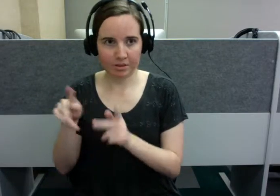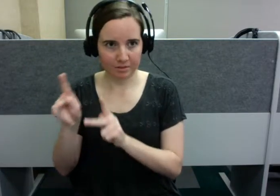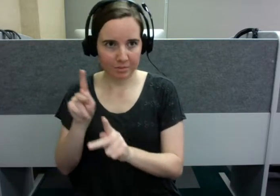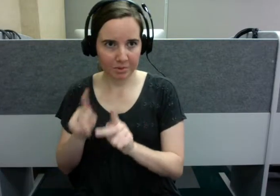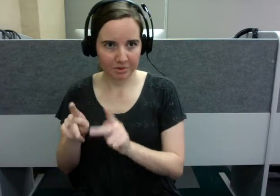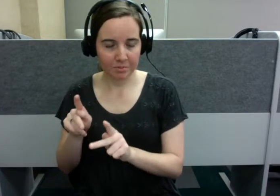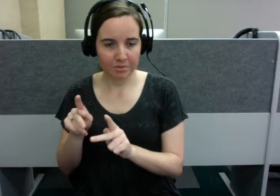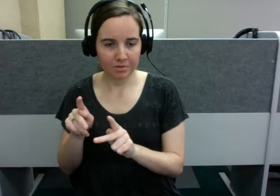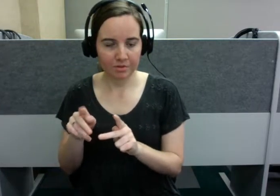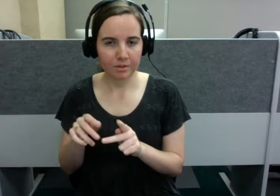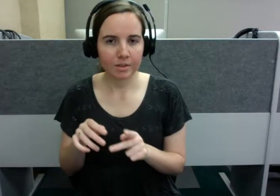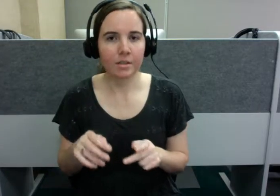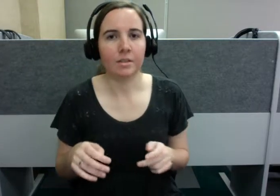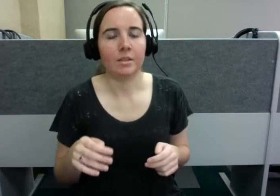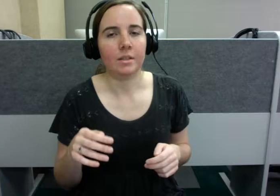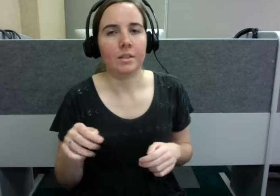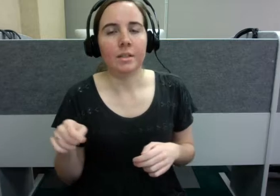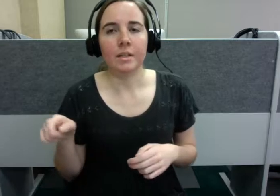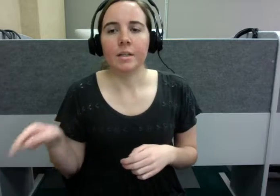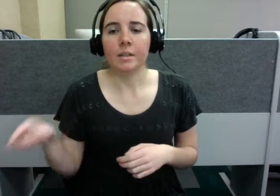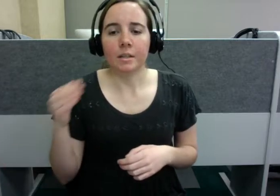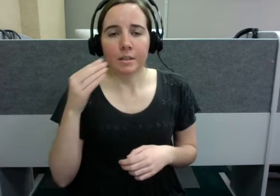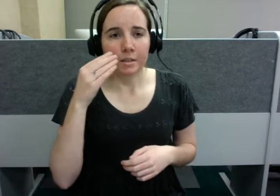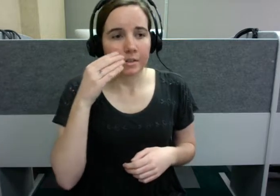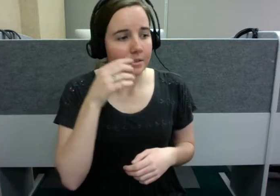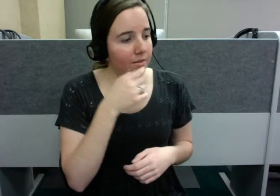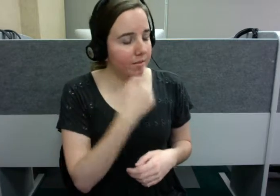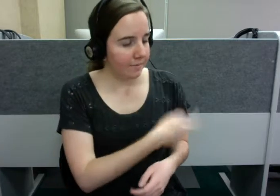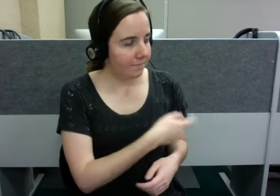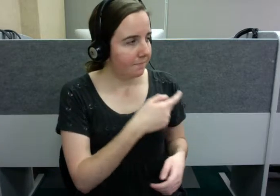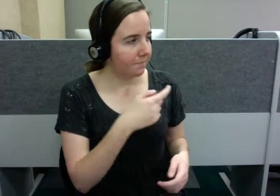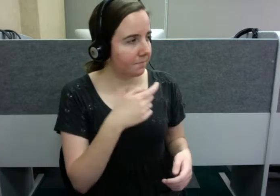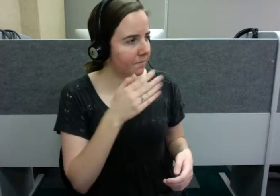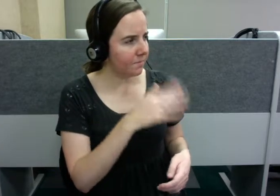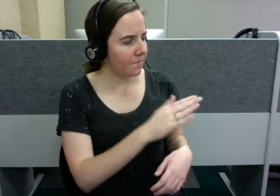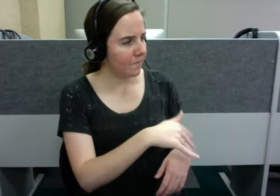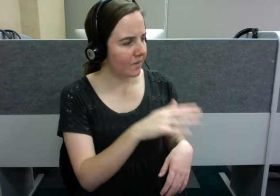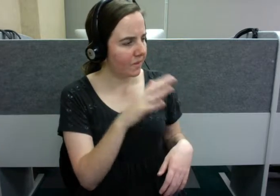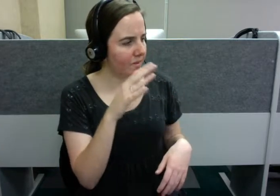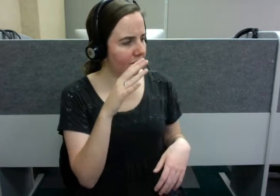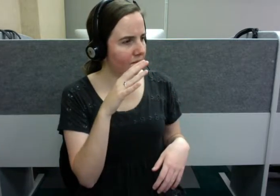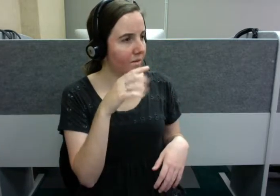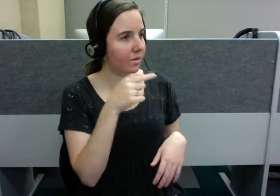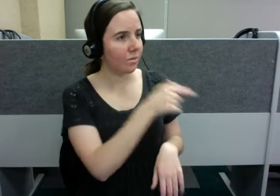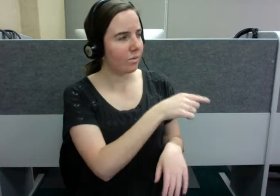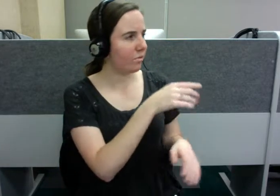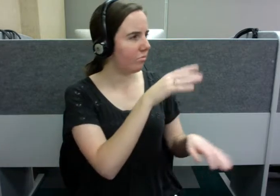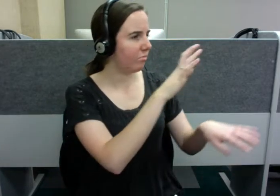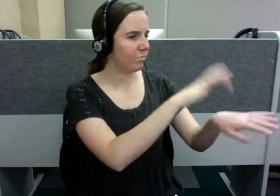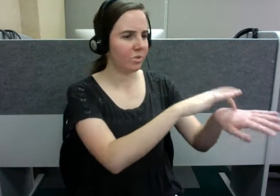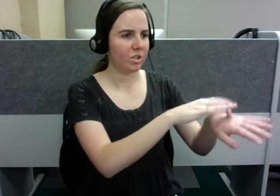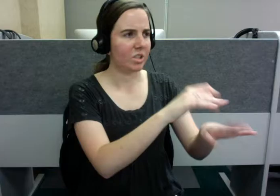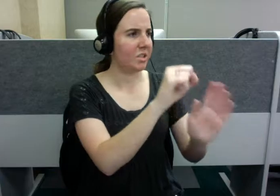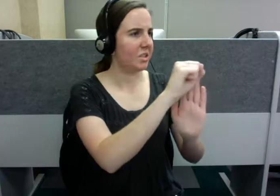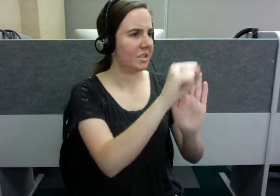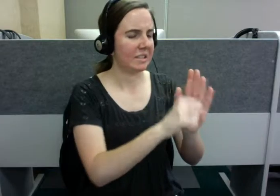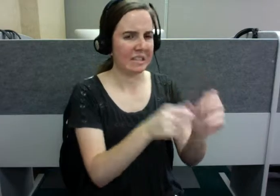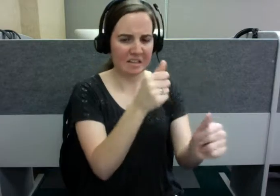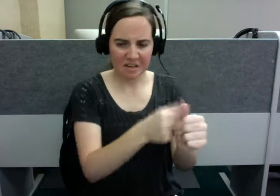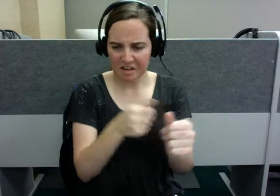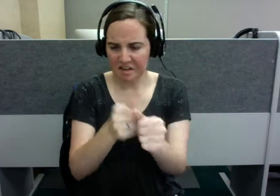Mike, look, I don't know if your brain is interested in this sort of thing or not, but do you realize, you've shot in every state. You've worked